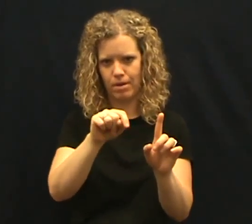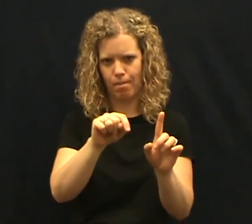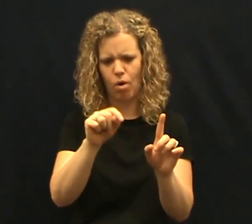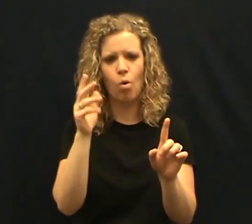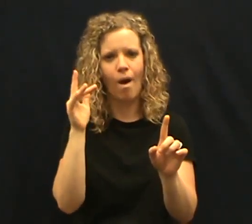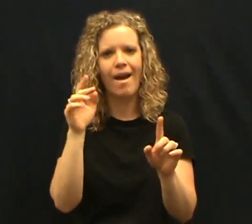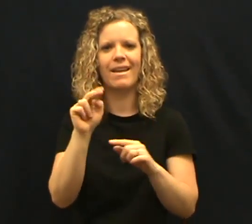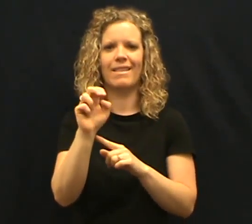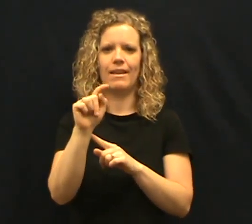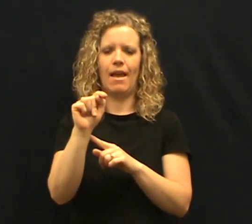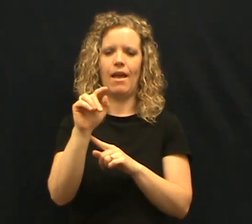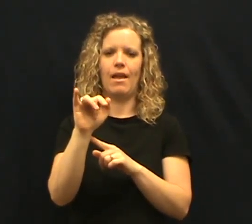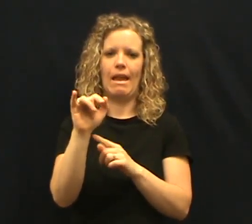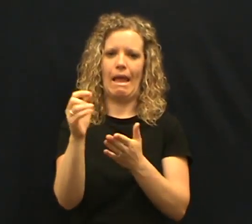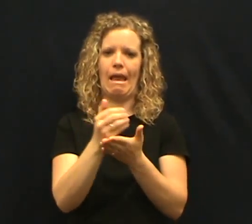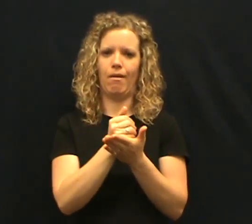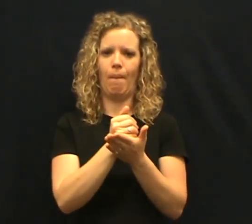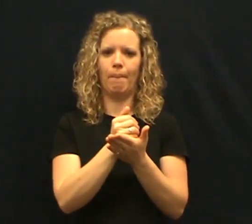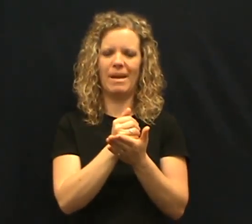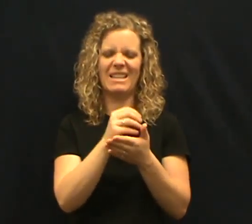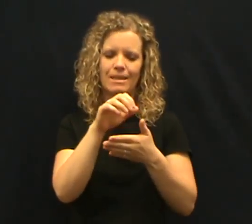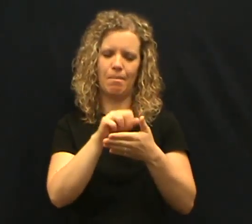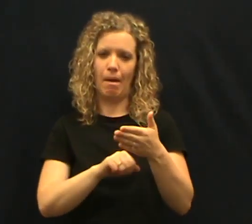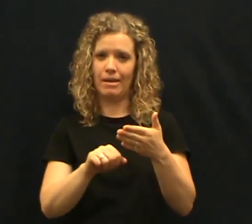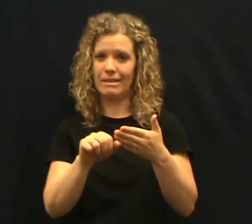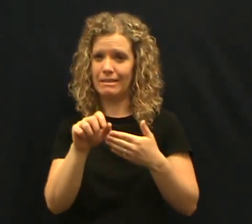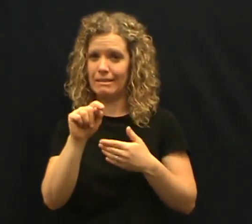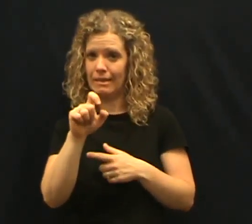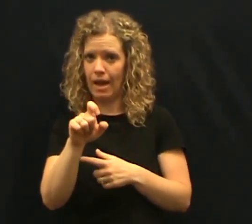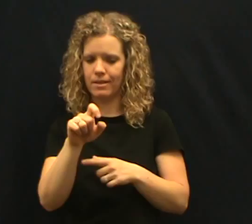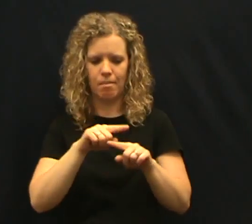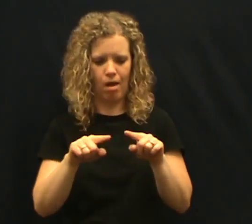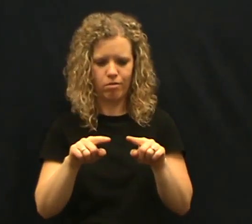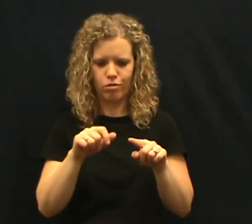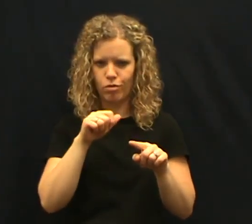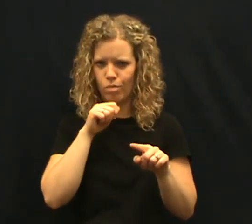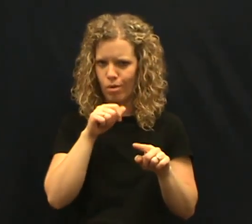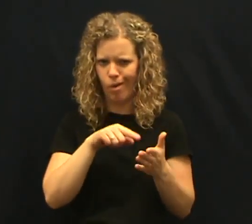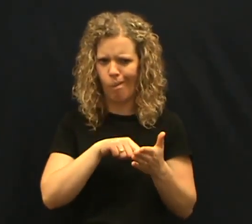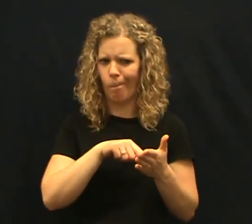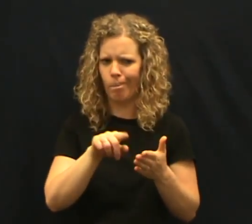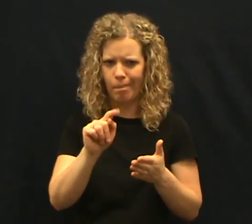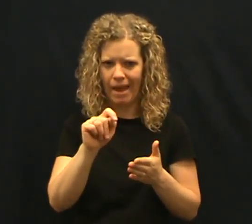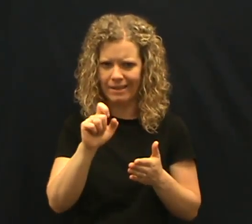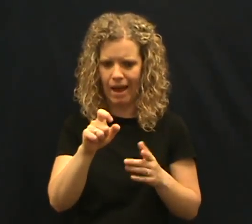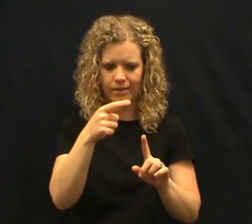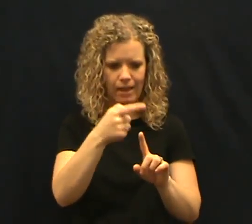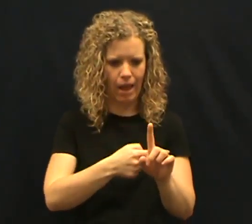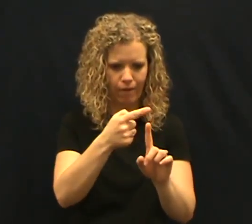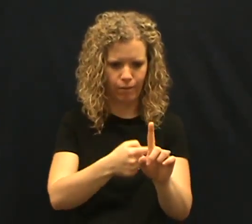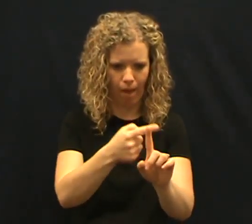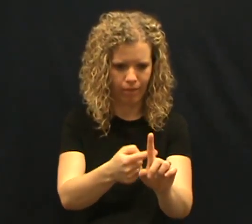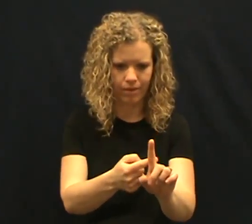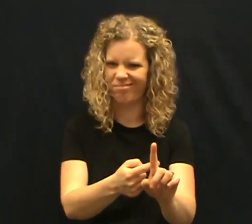revenues minus expenses is taxable. But we don't pay taxes every month, and so we